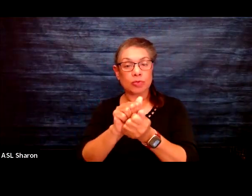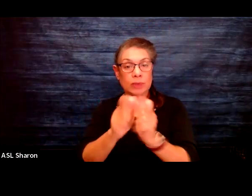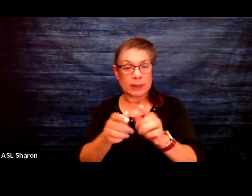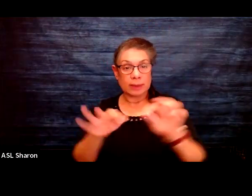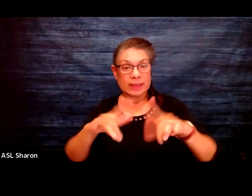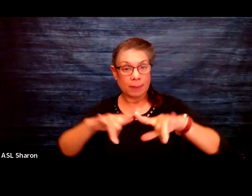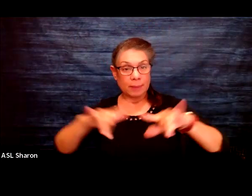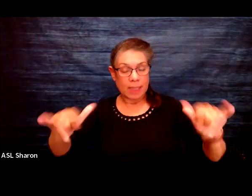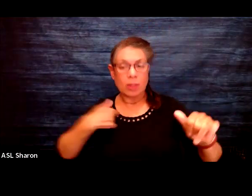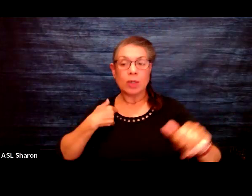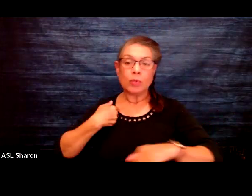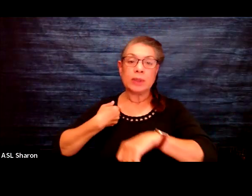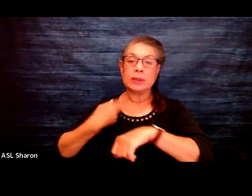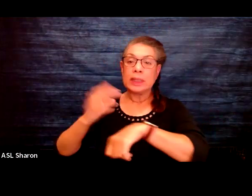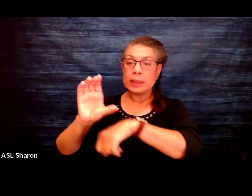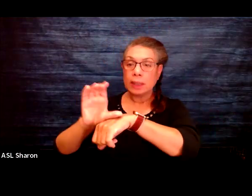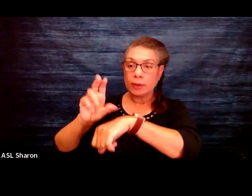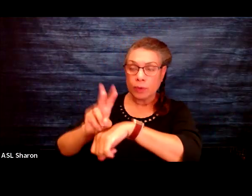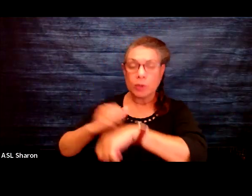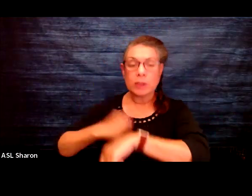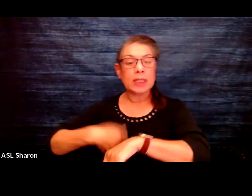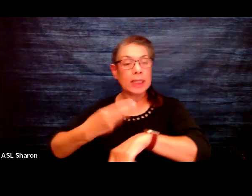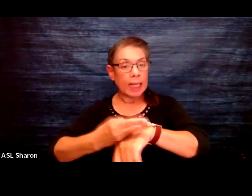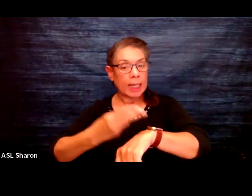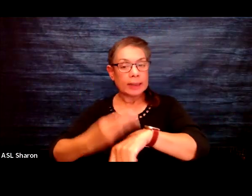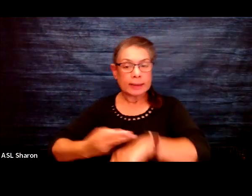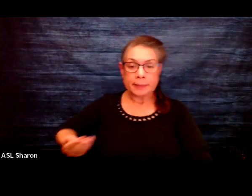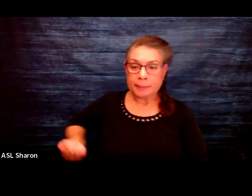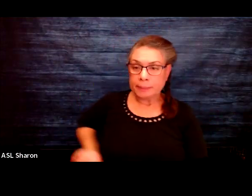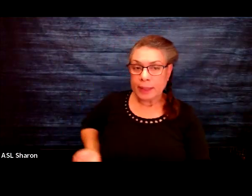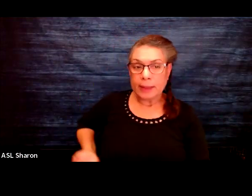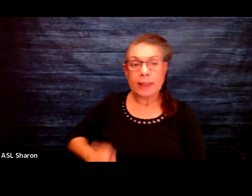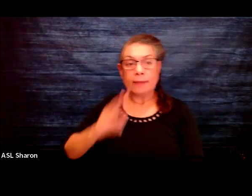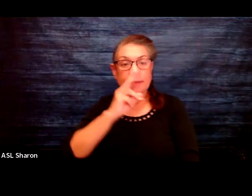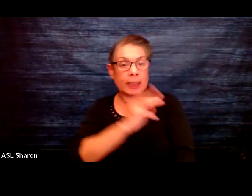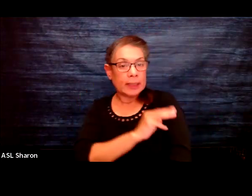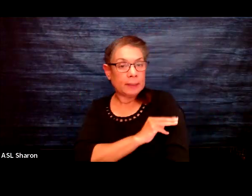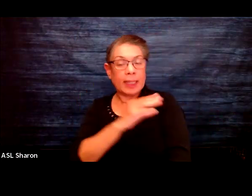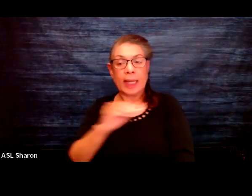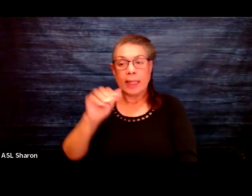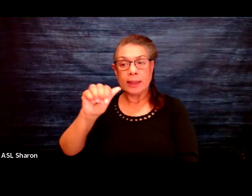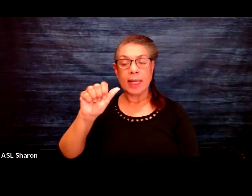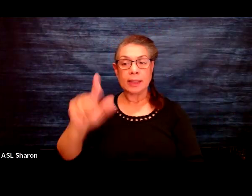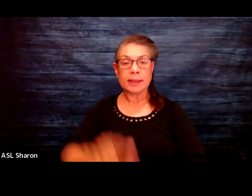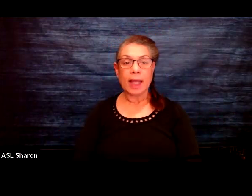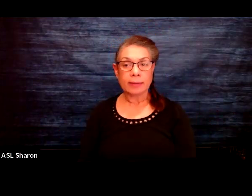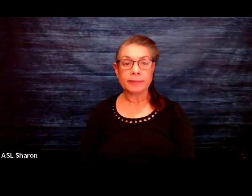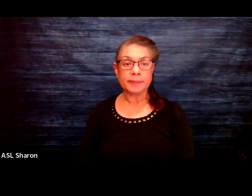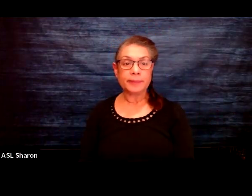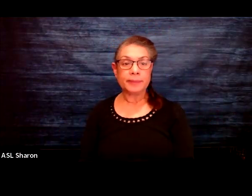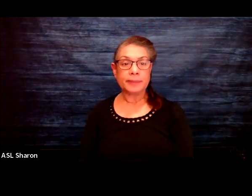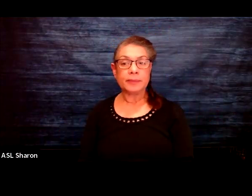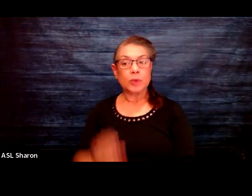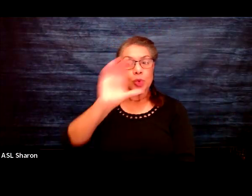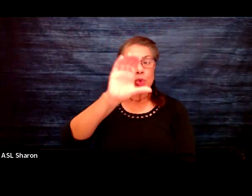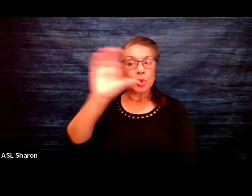Creole, Caboveriano, Cantonese, Mandarin, Vietnamese, and American Sign Language. The